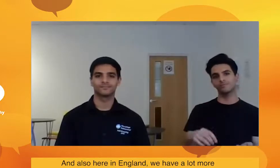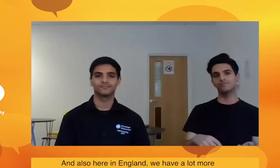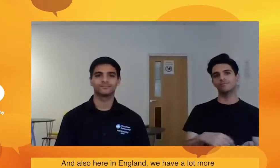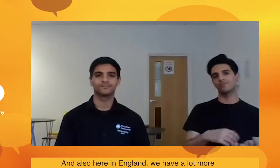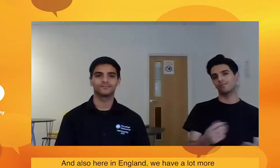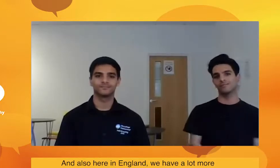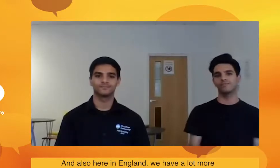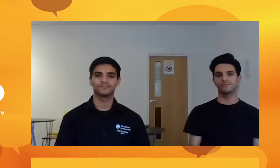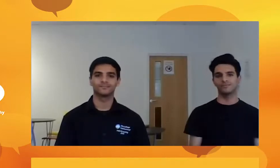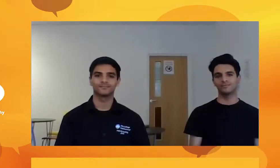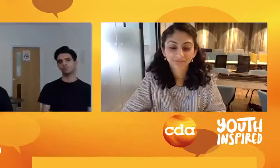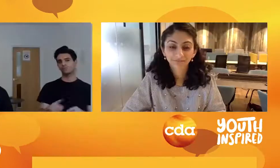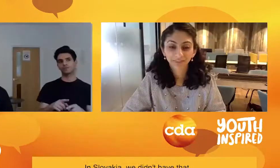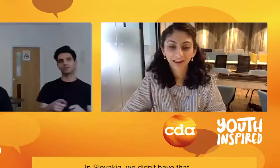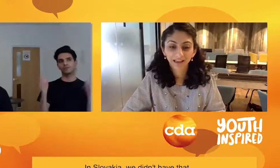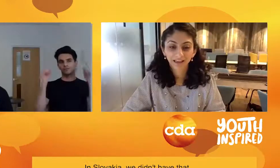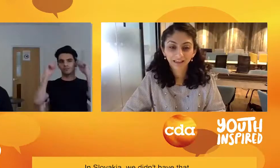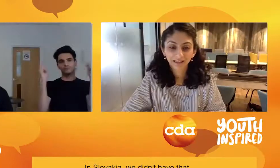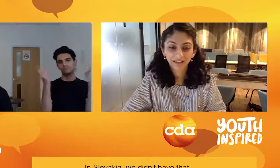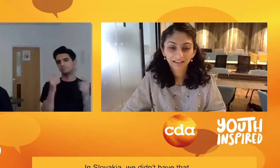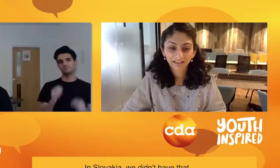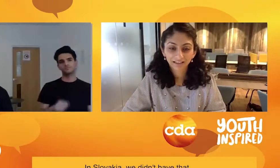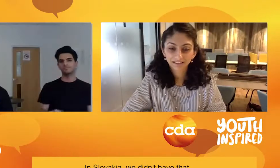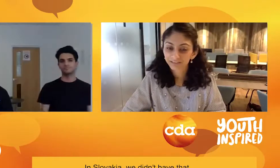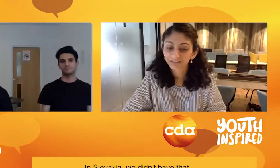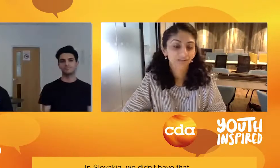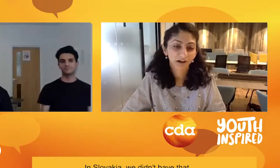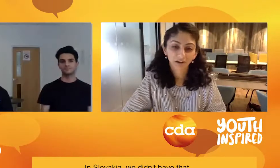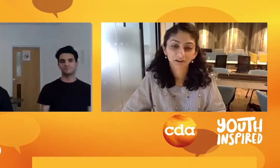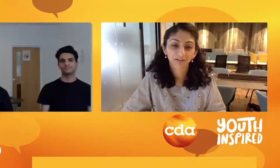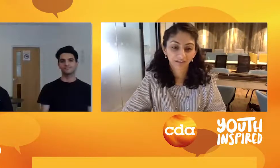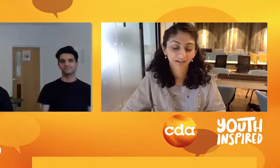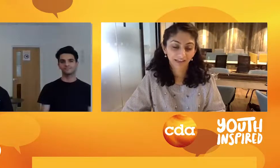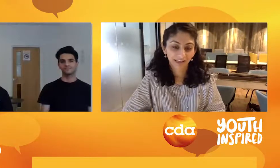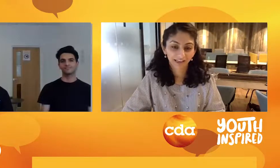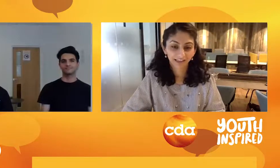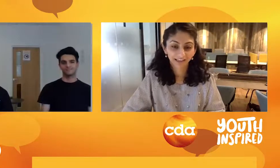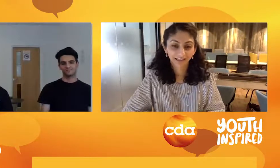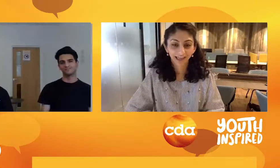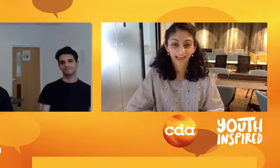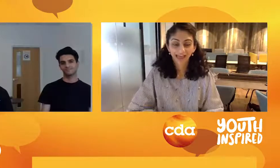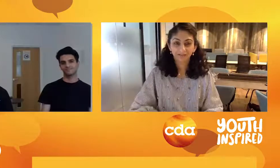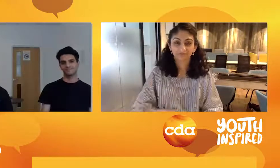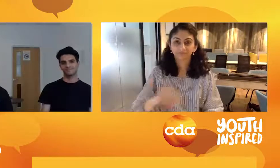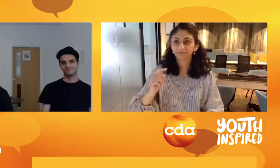for reading, writing. In Slovakia, we didn't have that.